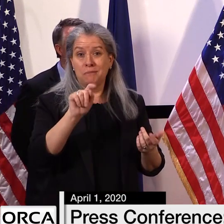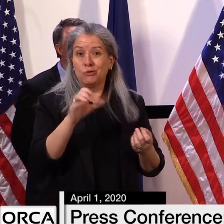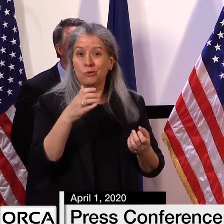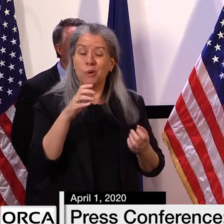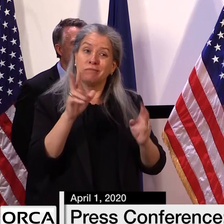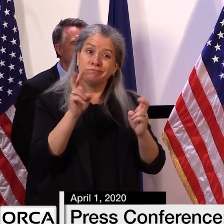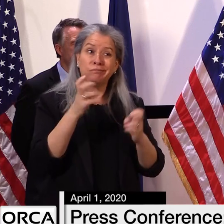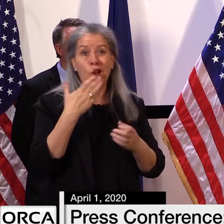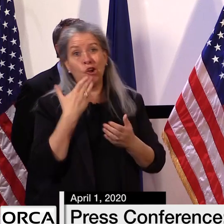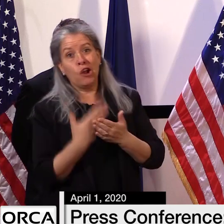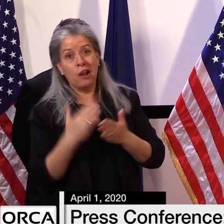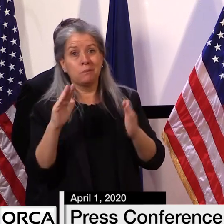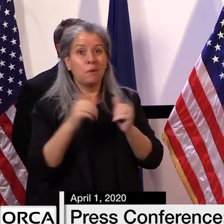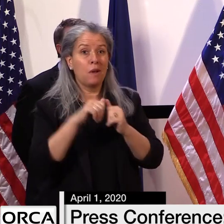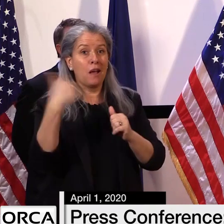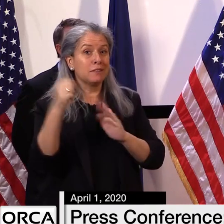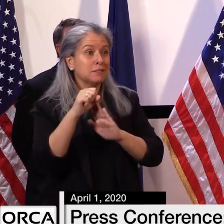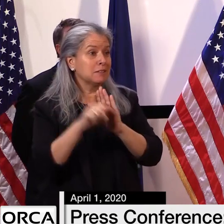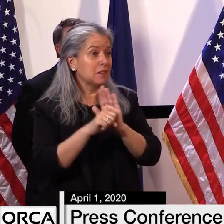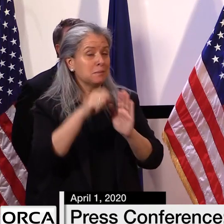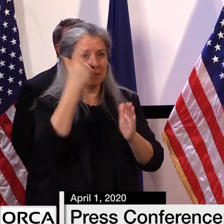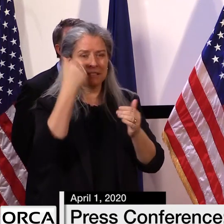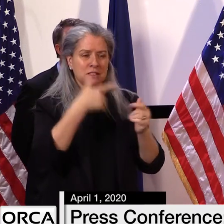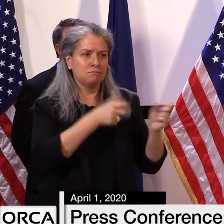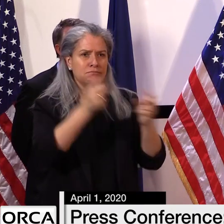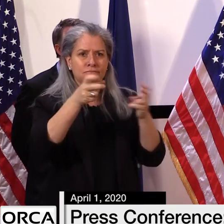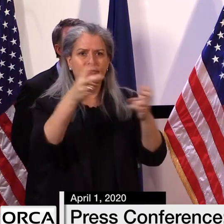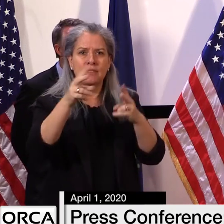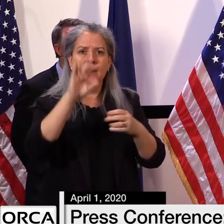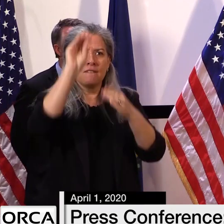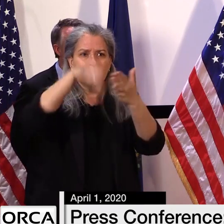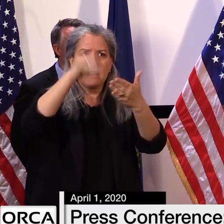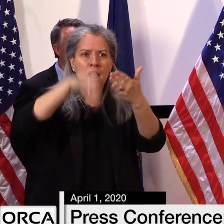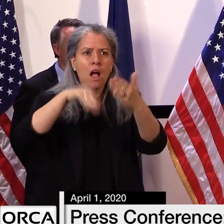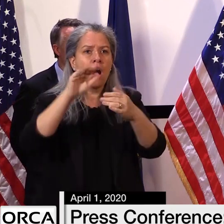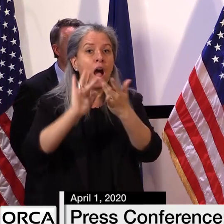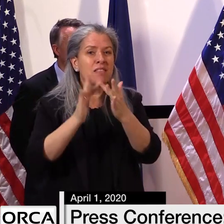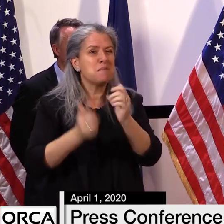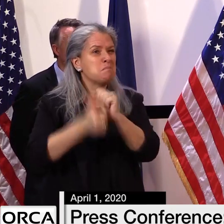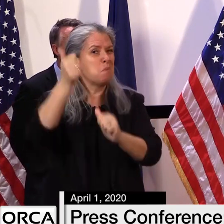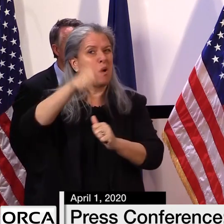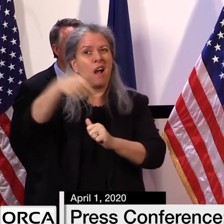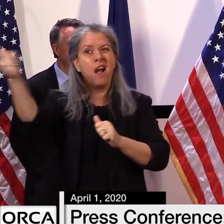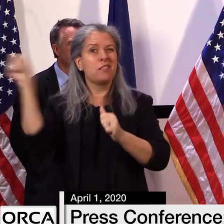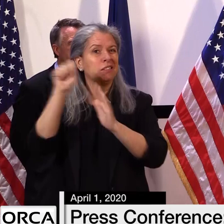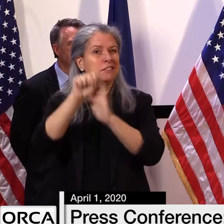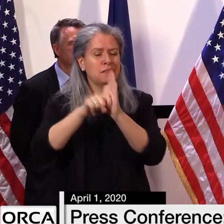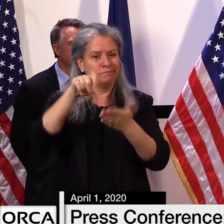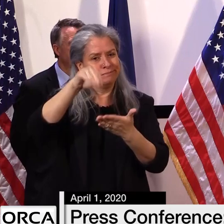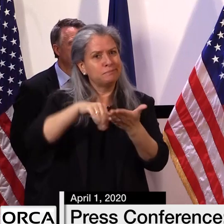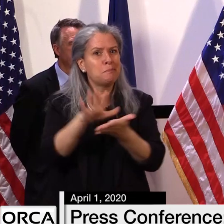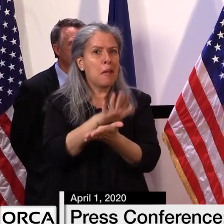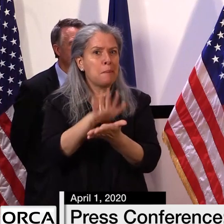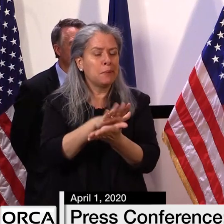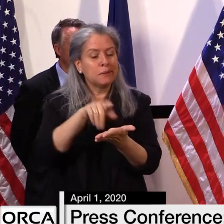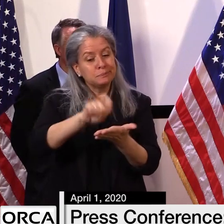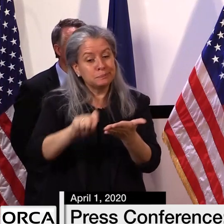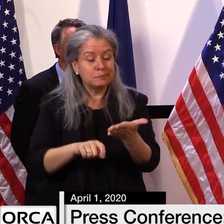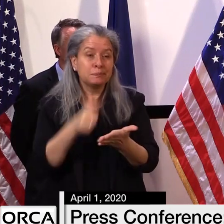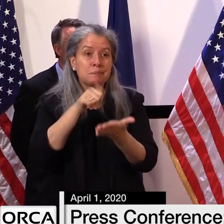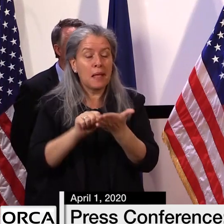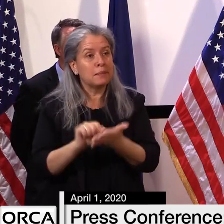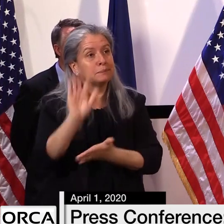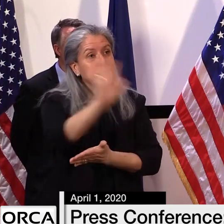of being able to get forms online and people connected with an individual on the other end of a phone line. Many